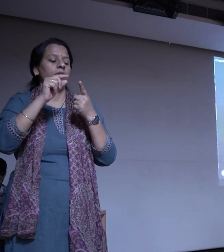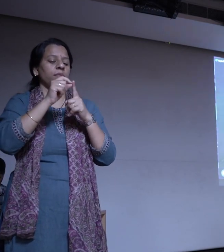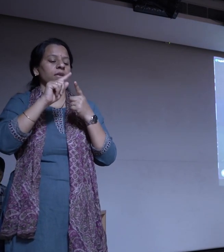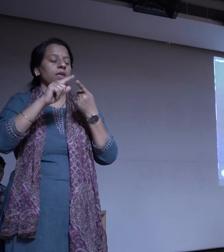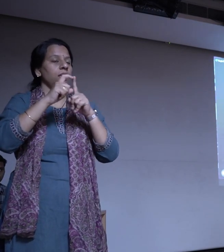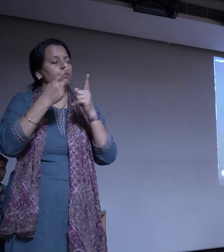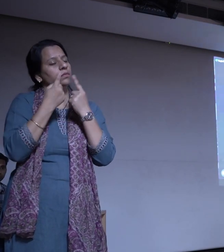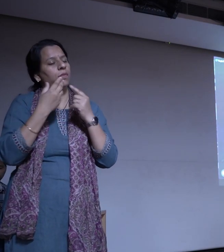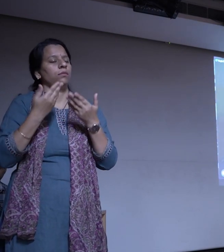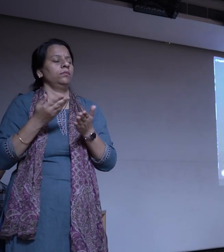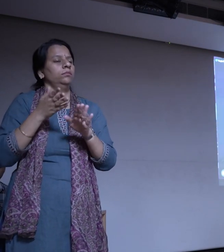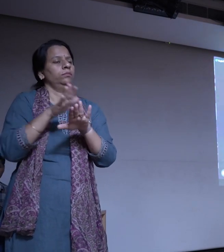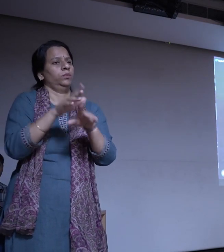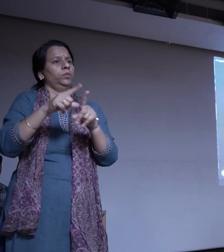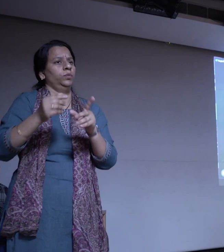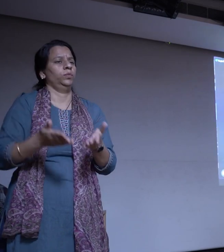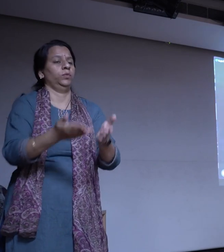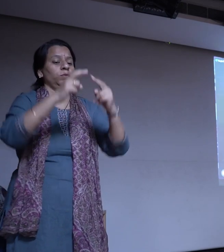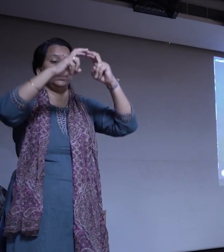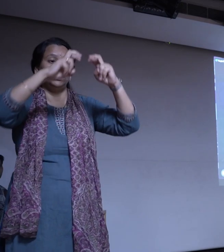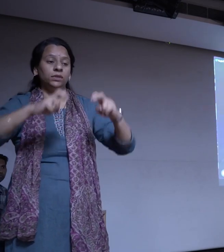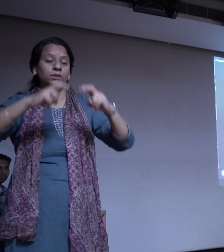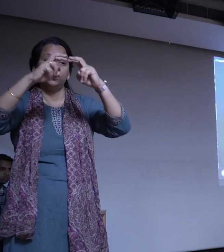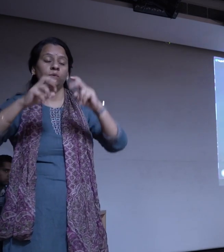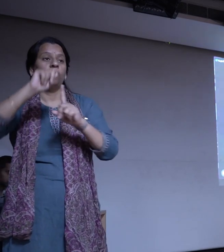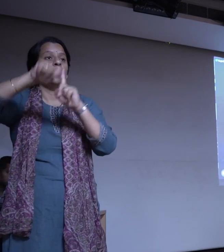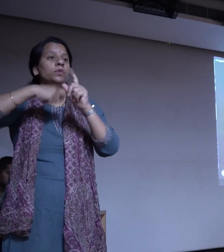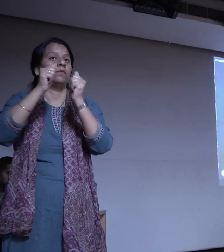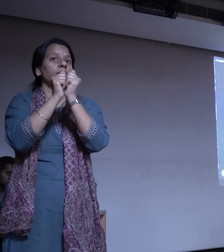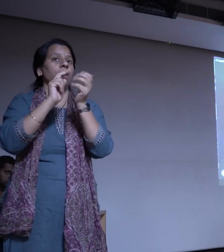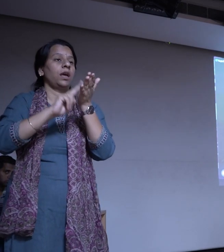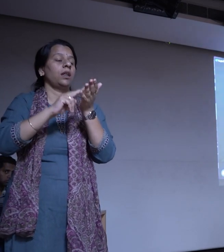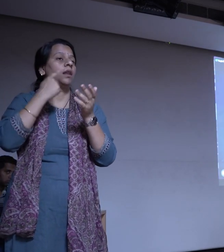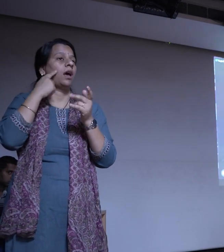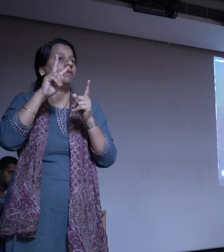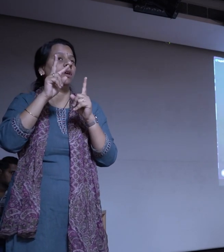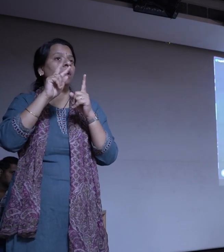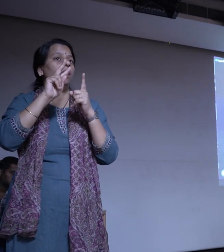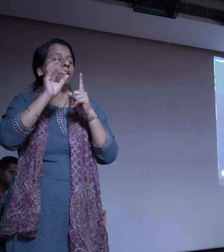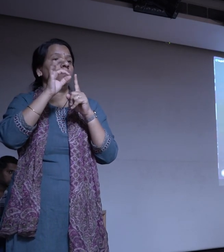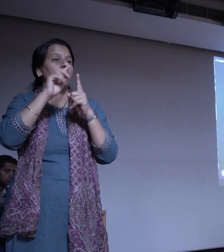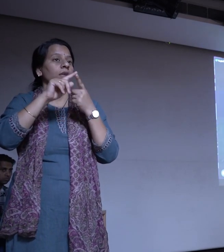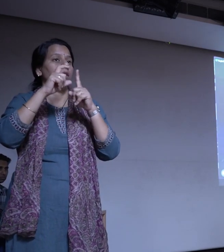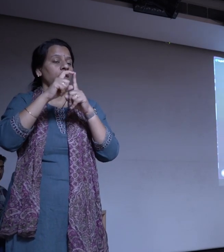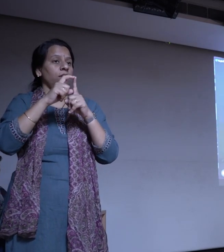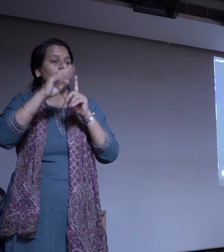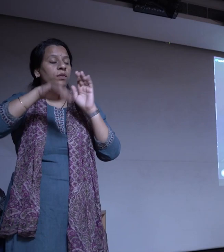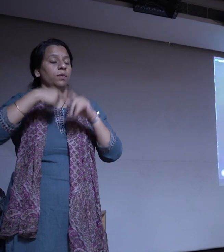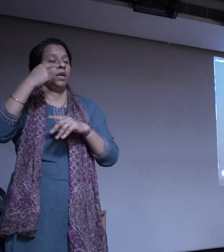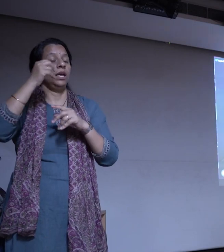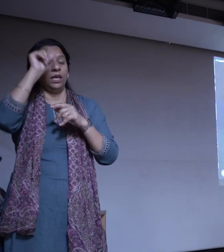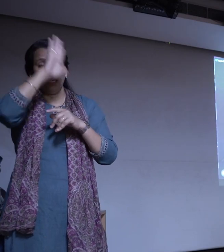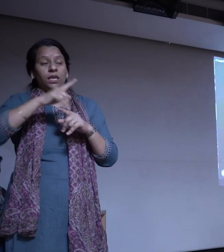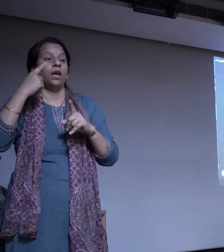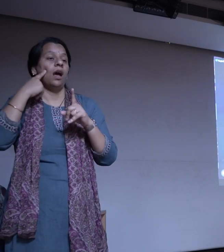have and we have also sanctioned resarch project for just like Indian IQ test they develop a test